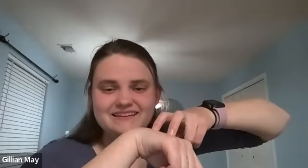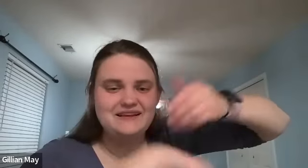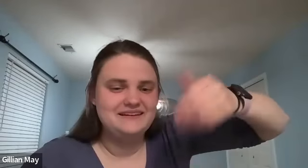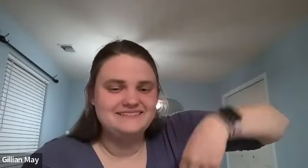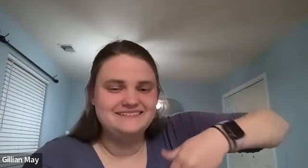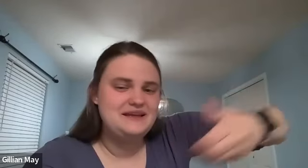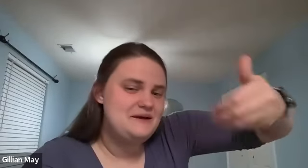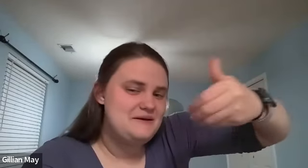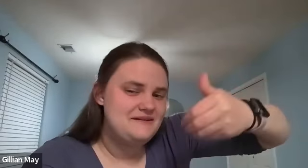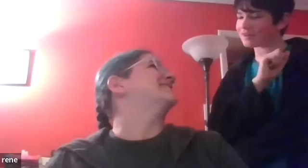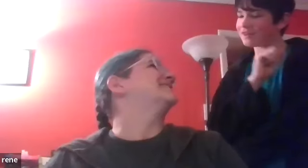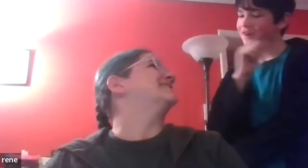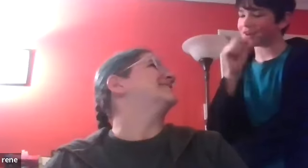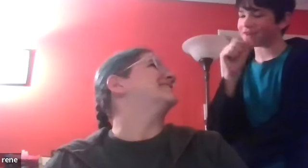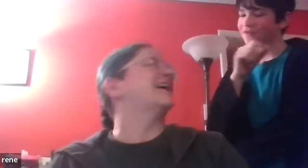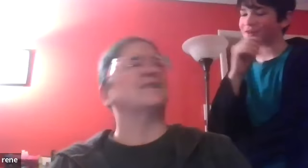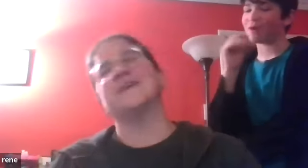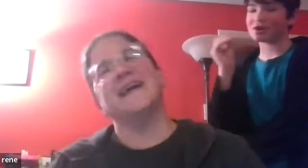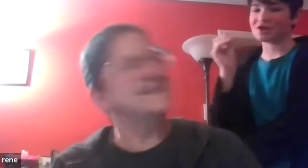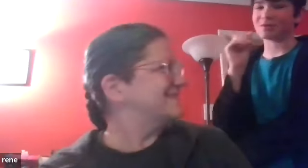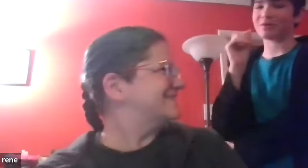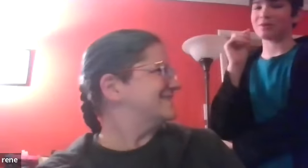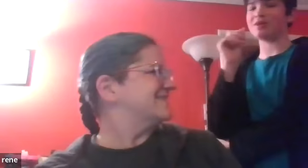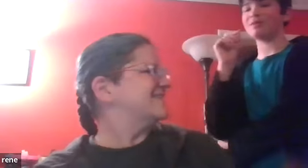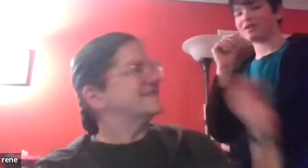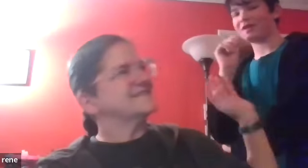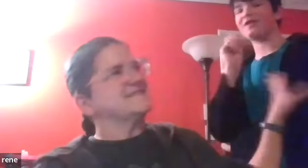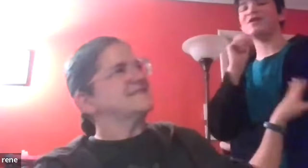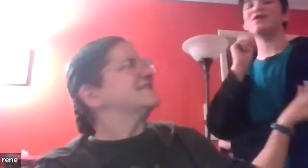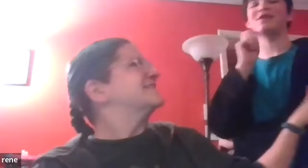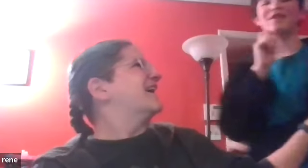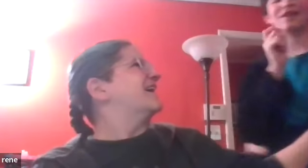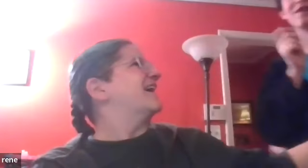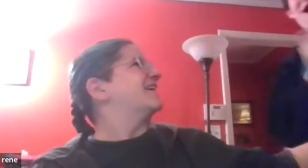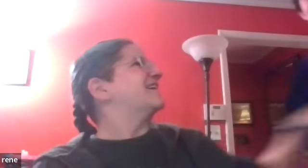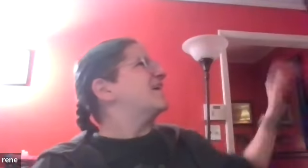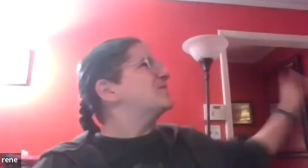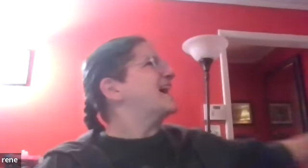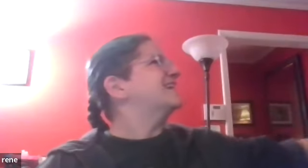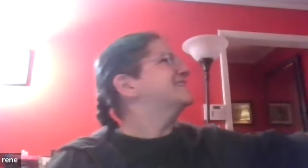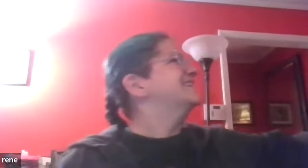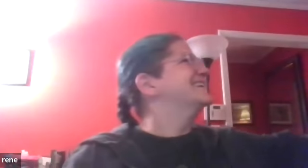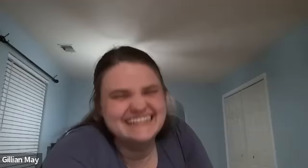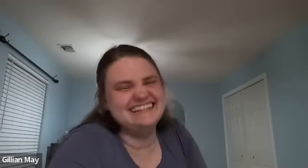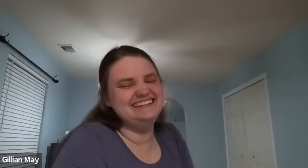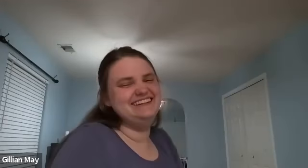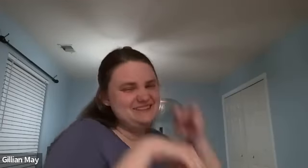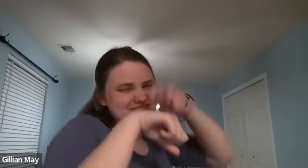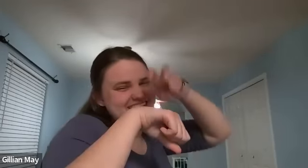potato. Well, no, I'm talking about theoretically for Oh, the okay. question. What would be the food you live your longest on? Okay.